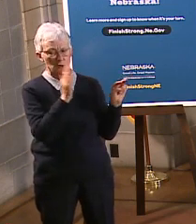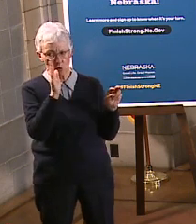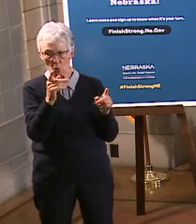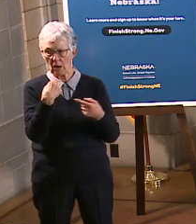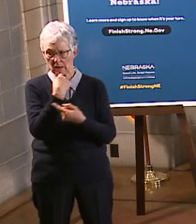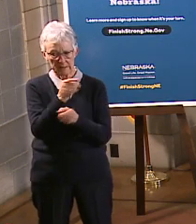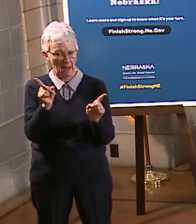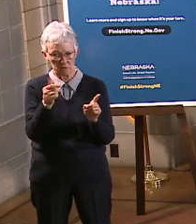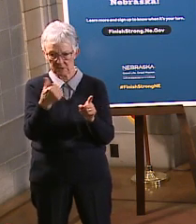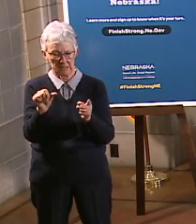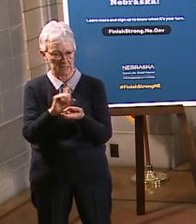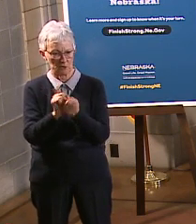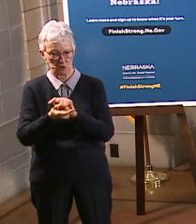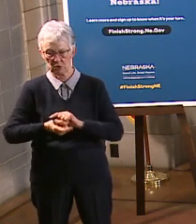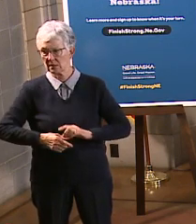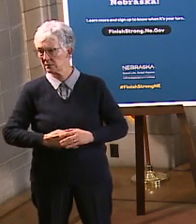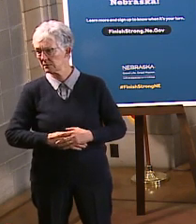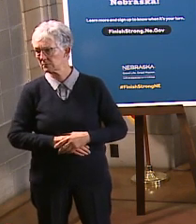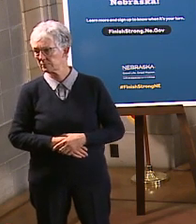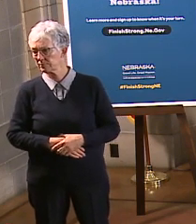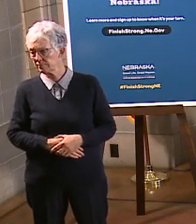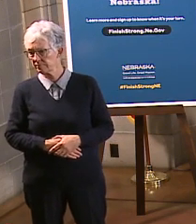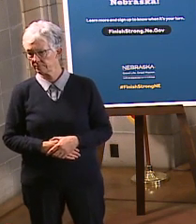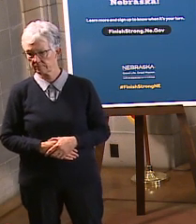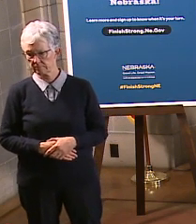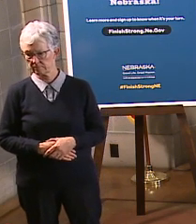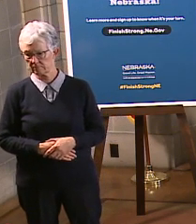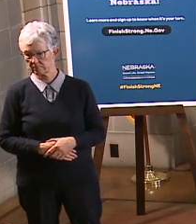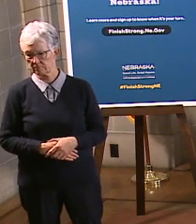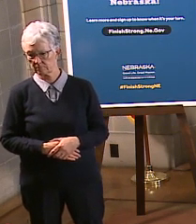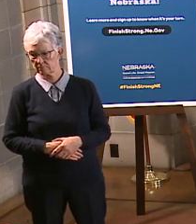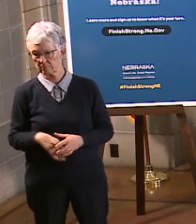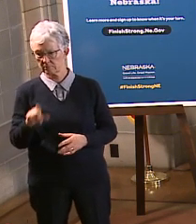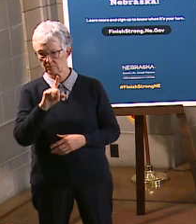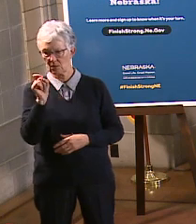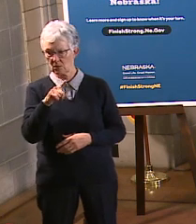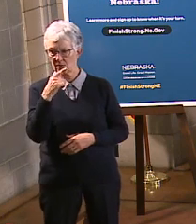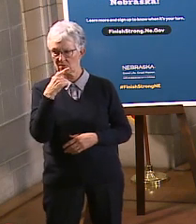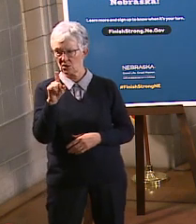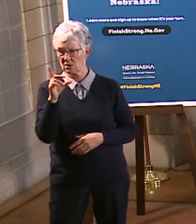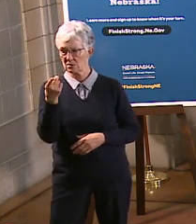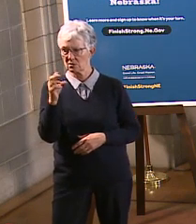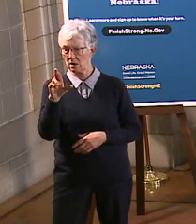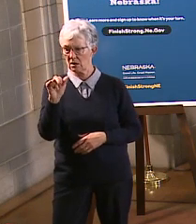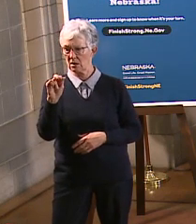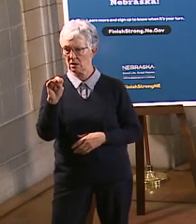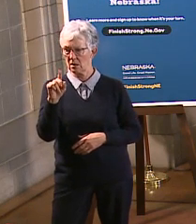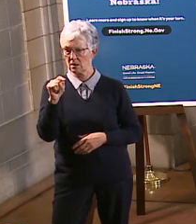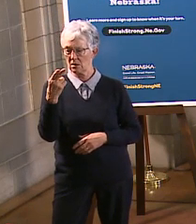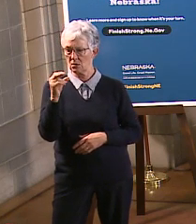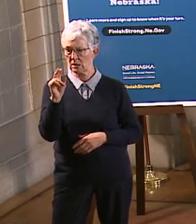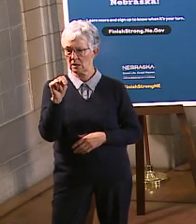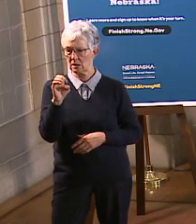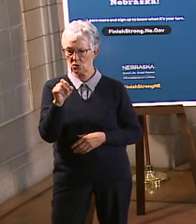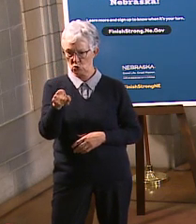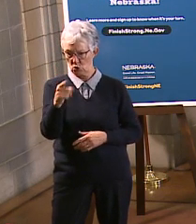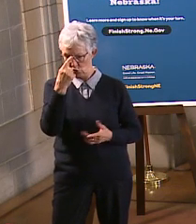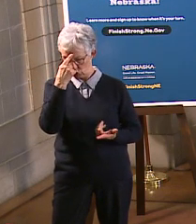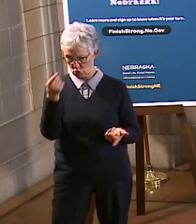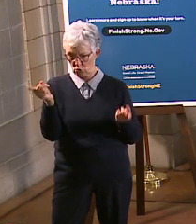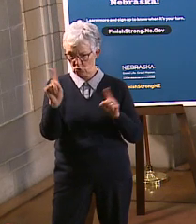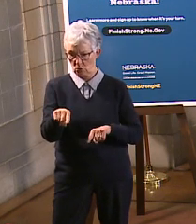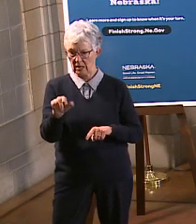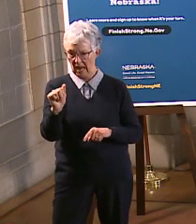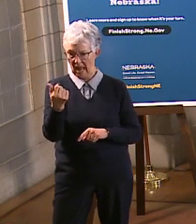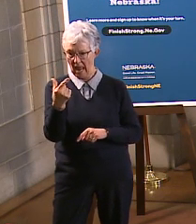8 has two questions. First one is for Dr. Antone. He says, wants to know, as the state's top doctor, do you agree that age is the